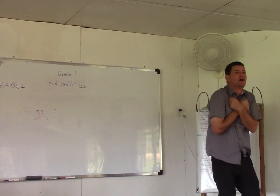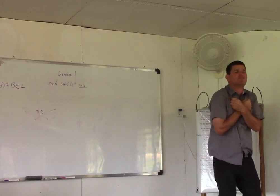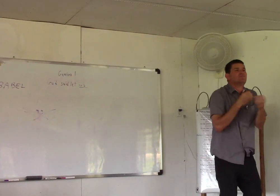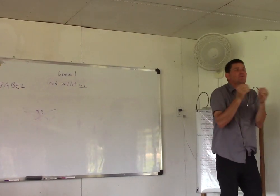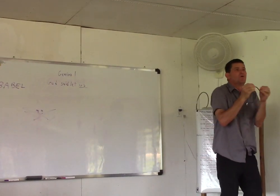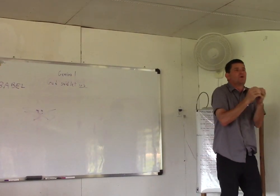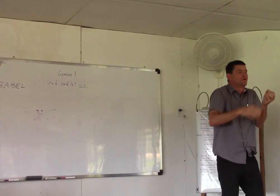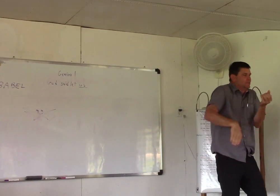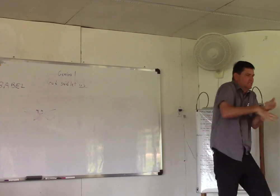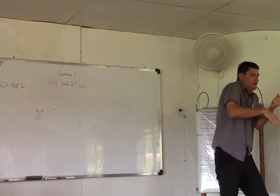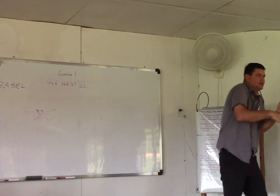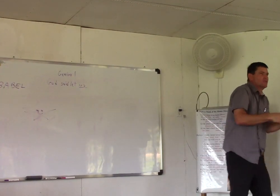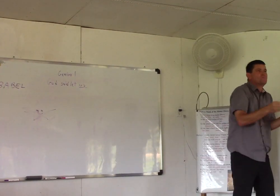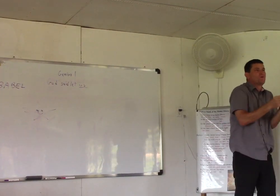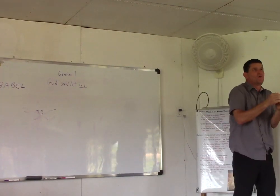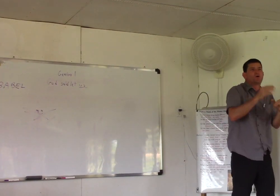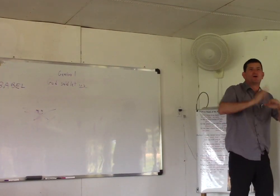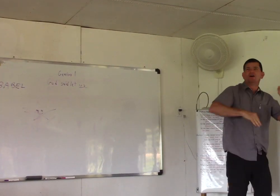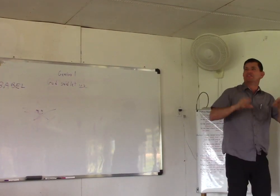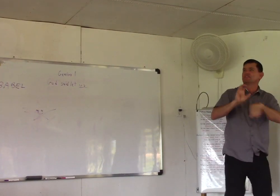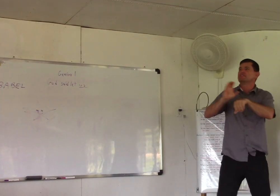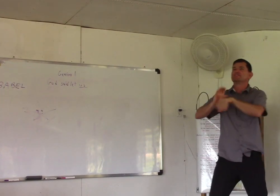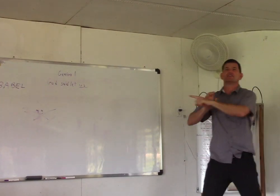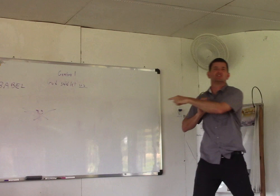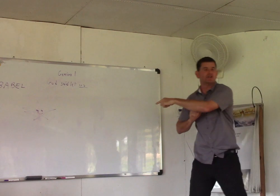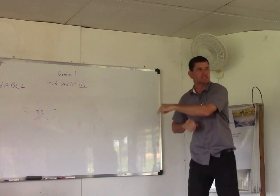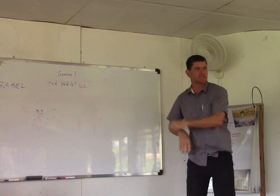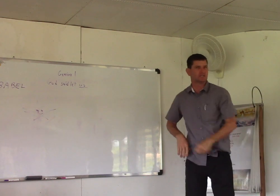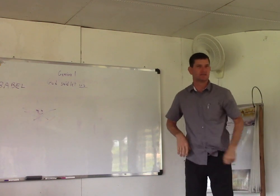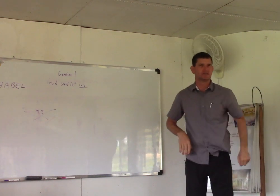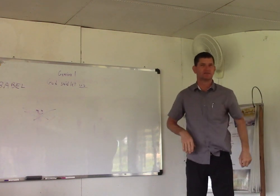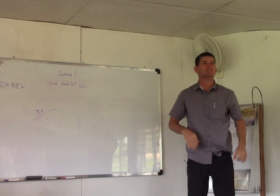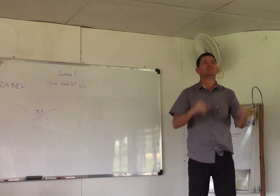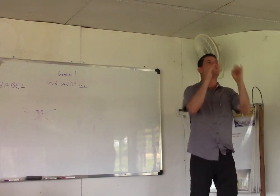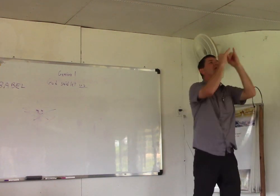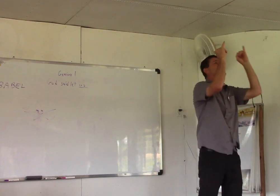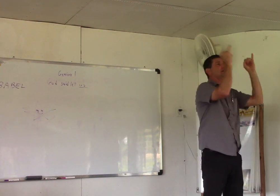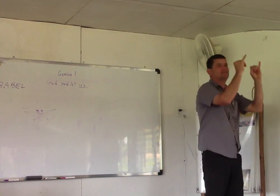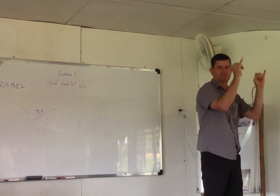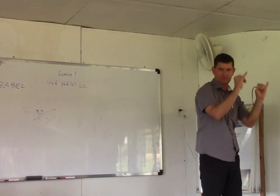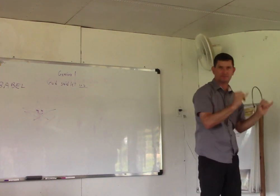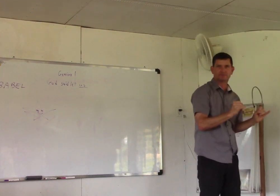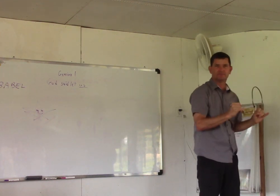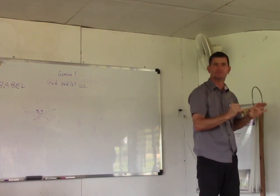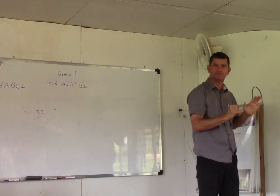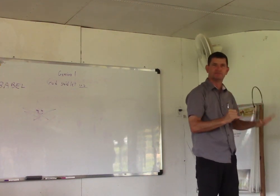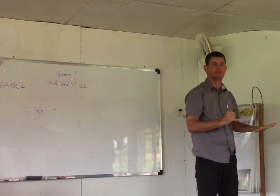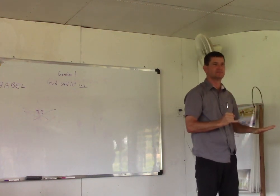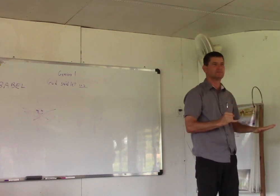Love. More soccer. More. Than church. I know.